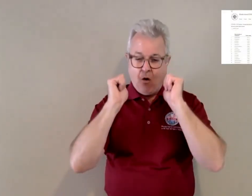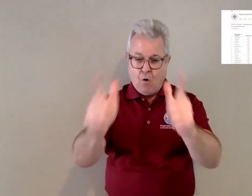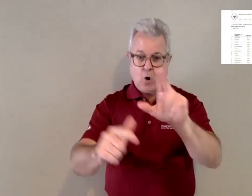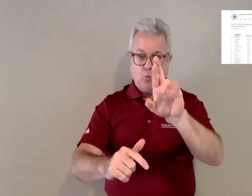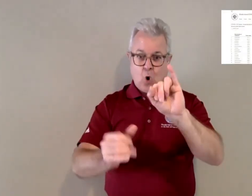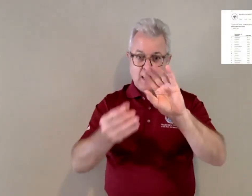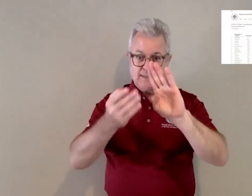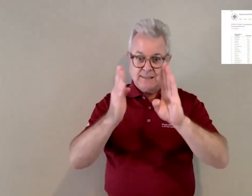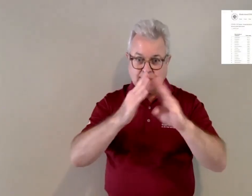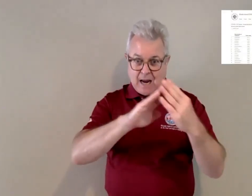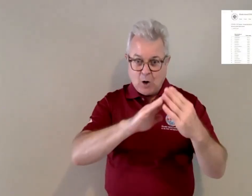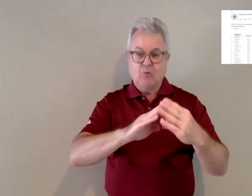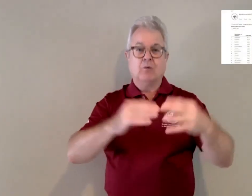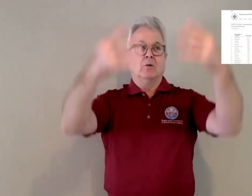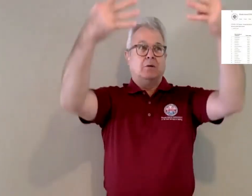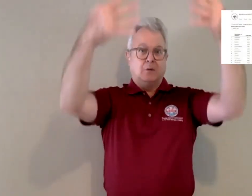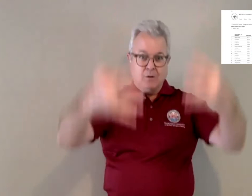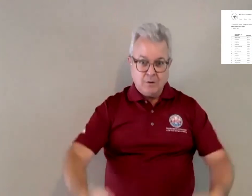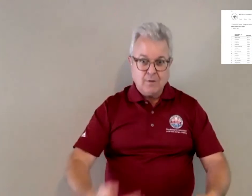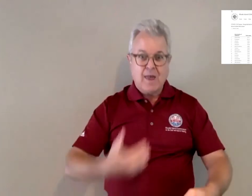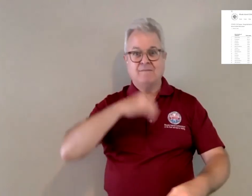more online that all Rhode